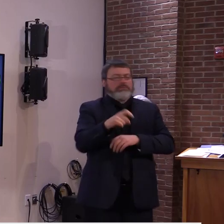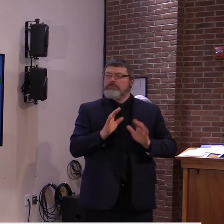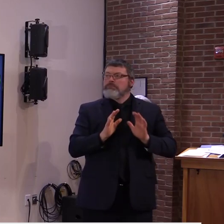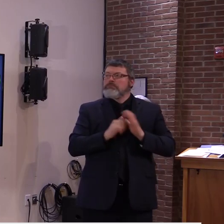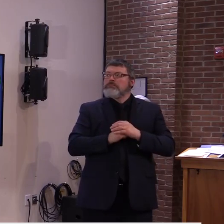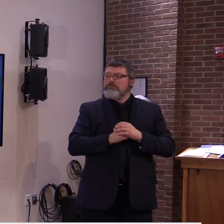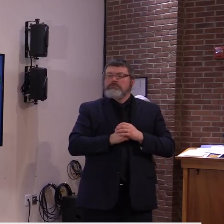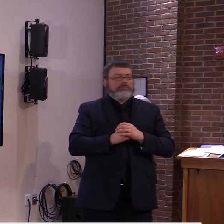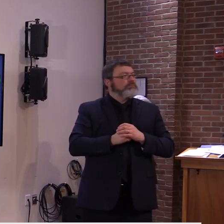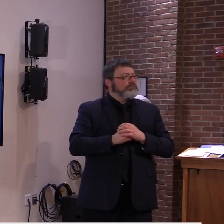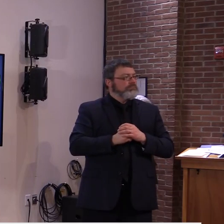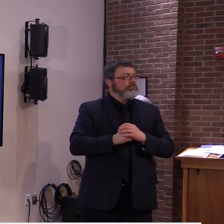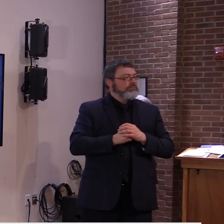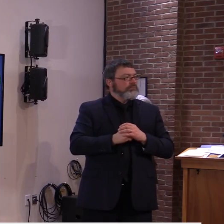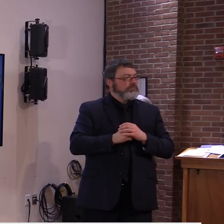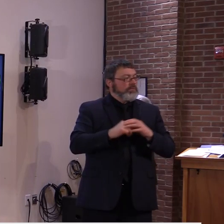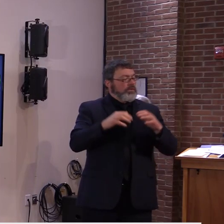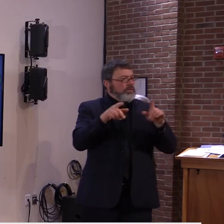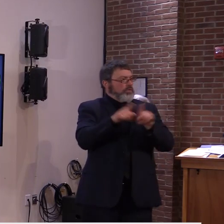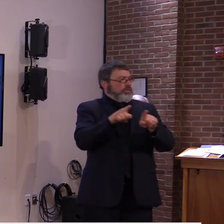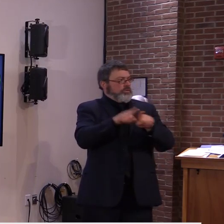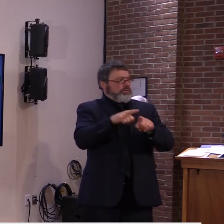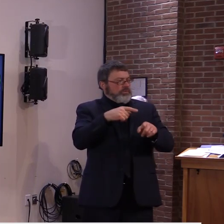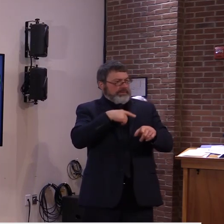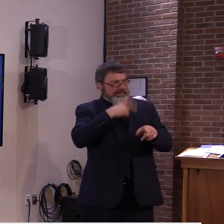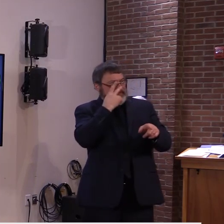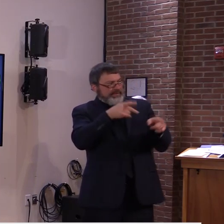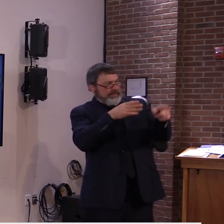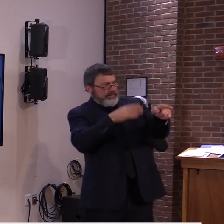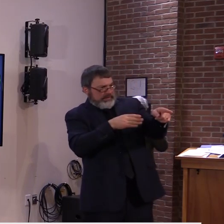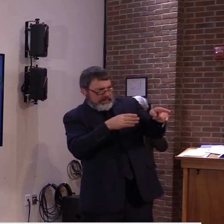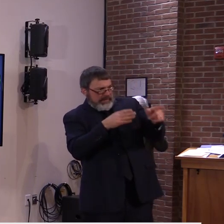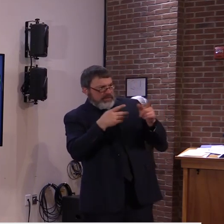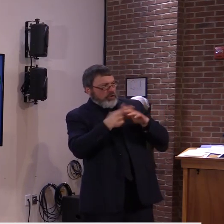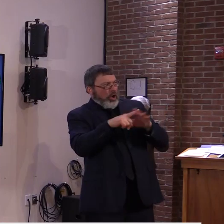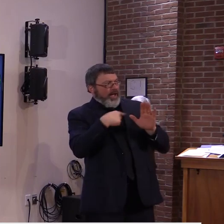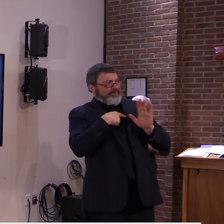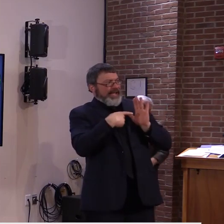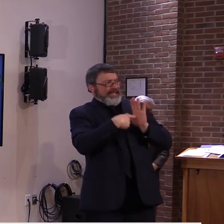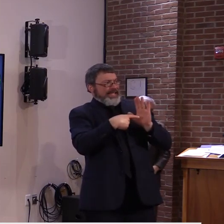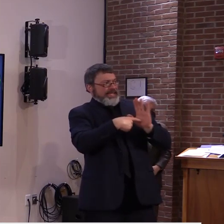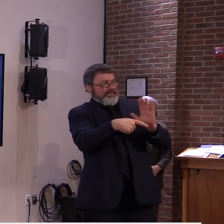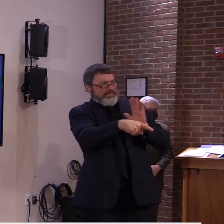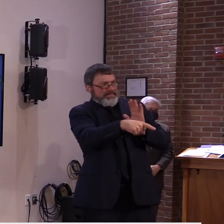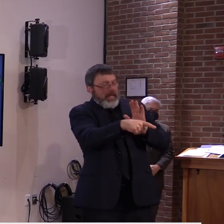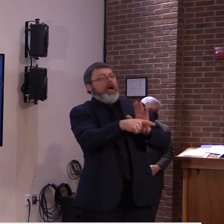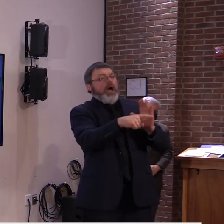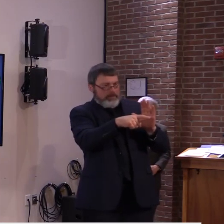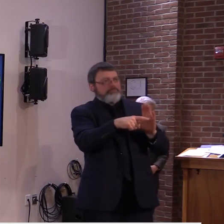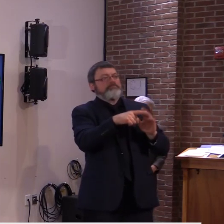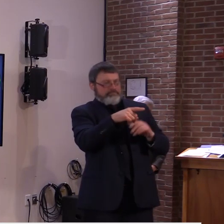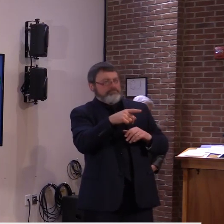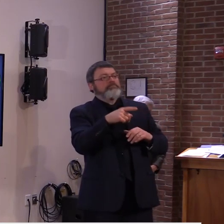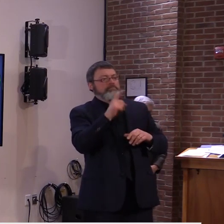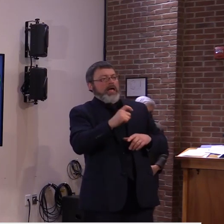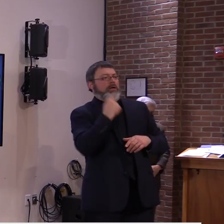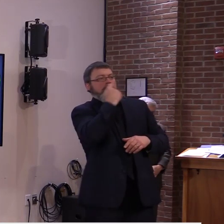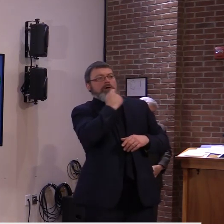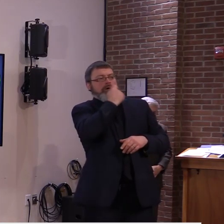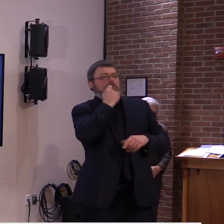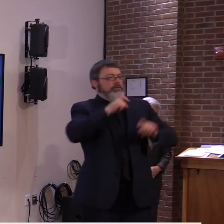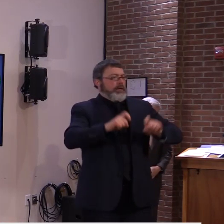becomes symptomatic, an antigen test can be performed quickly because it's likely to be a true positive if it comes back positive in